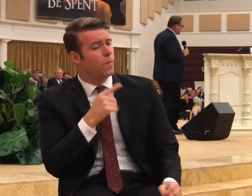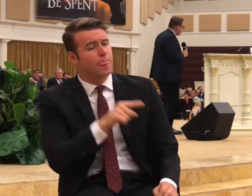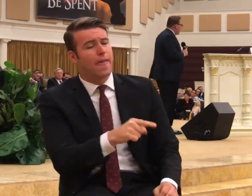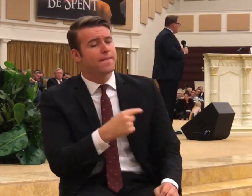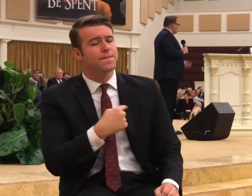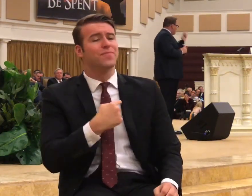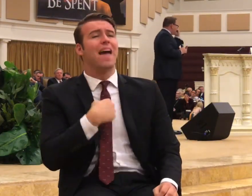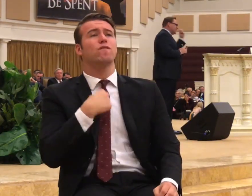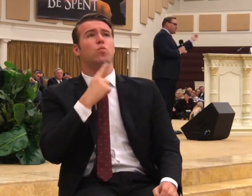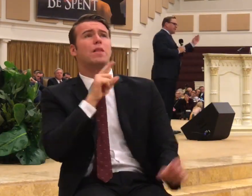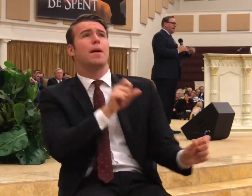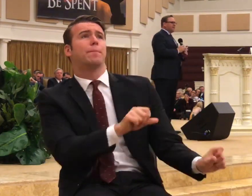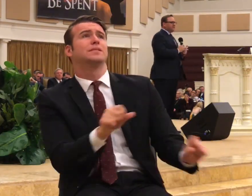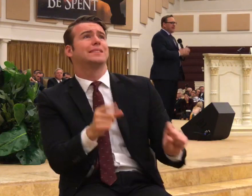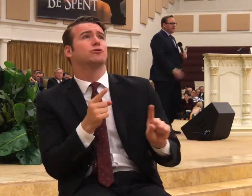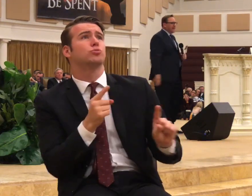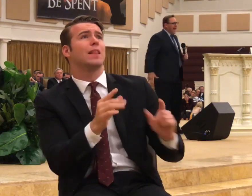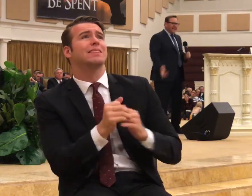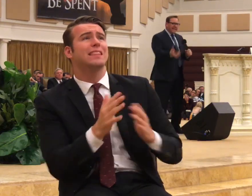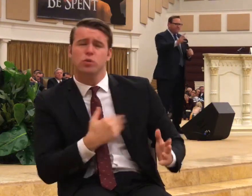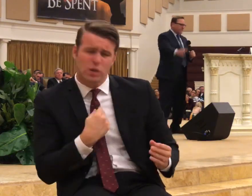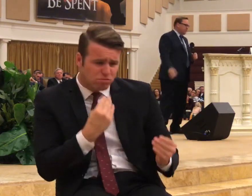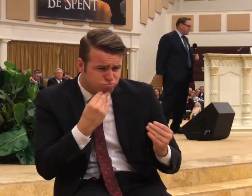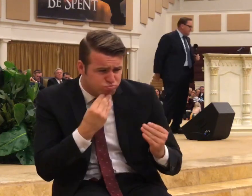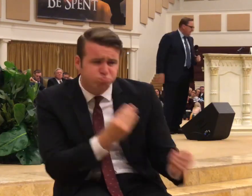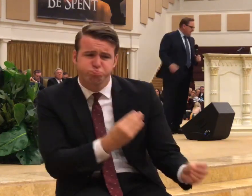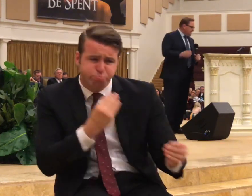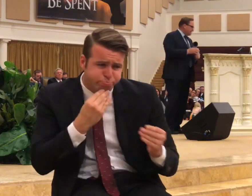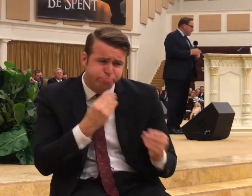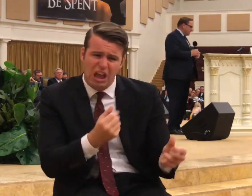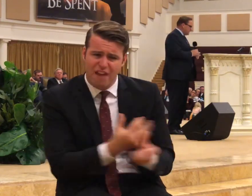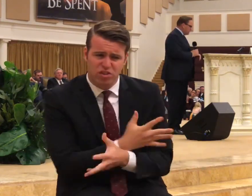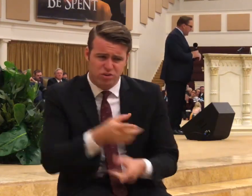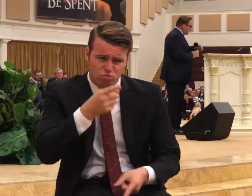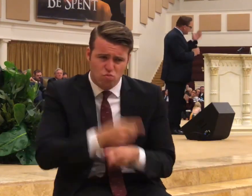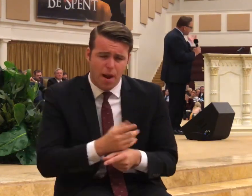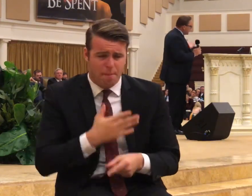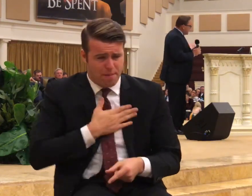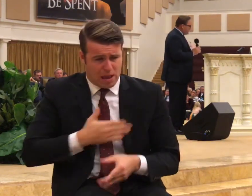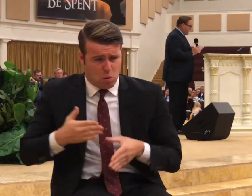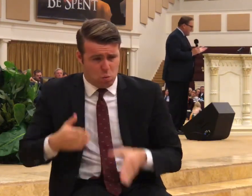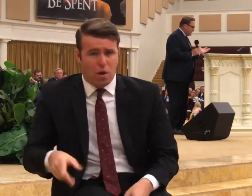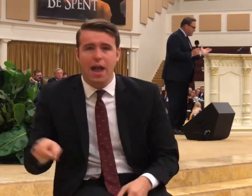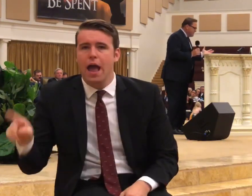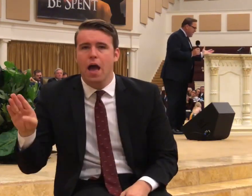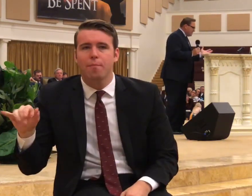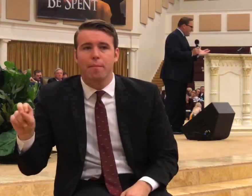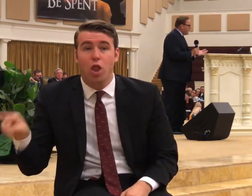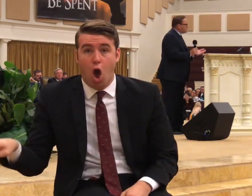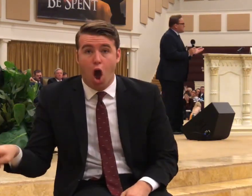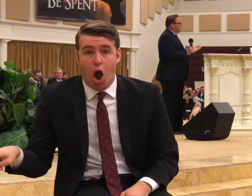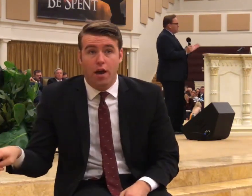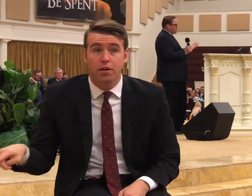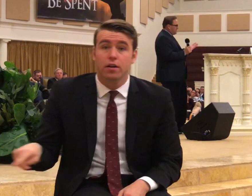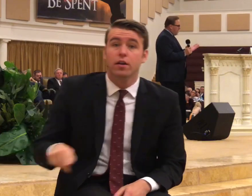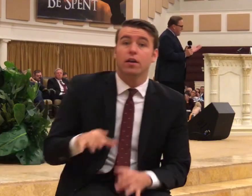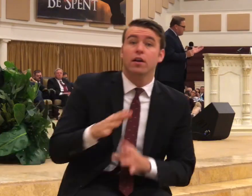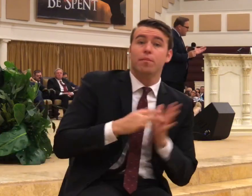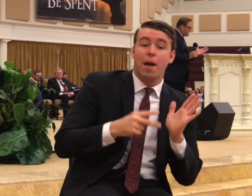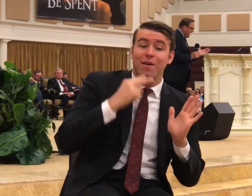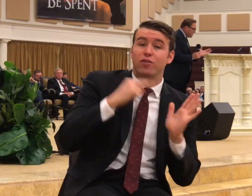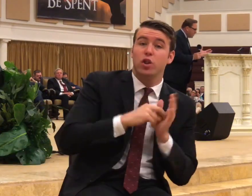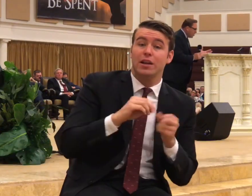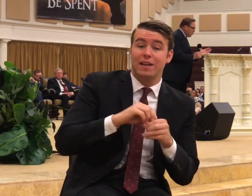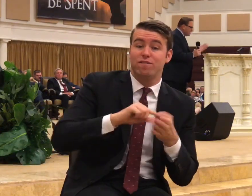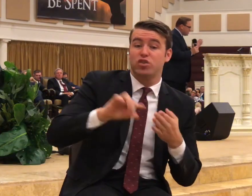real potential. These are potential leaders here that I can influence. And let's do it this way. And so it begins. And the Bible said in verse number